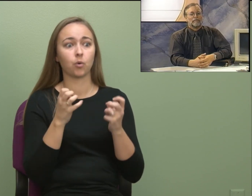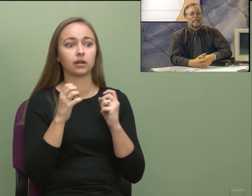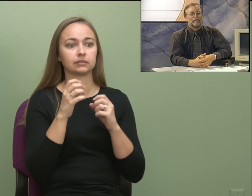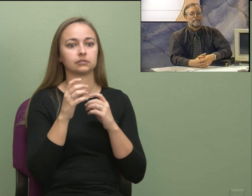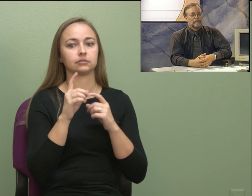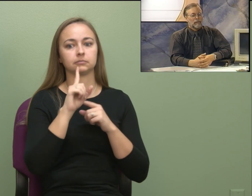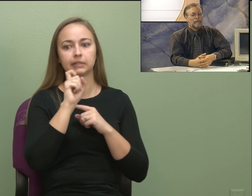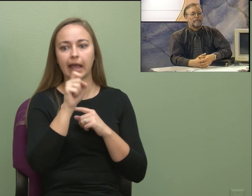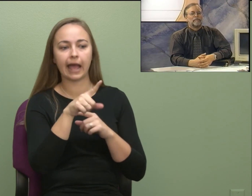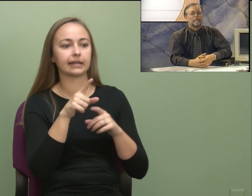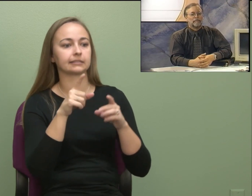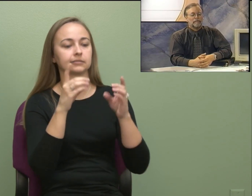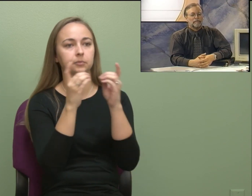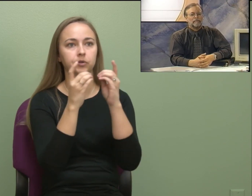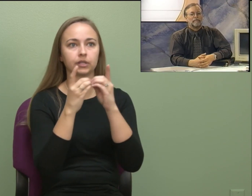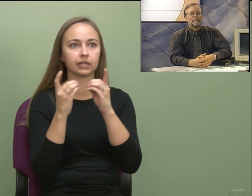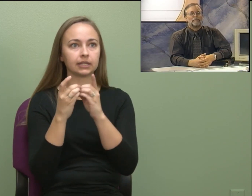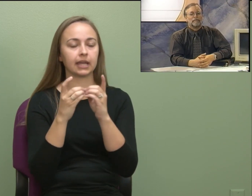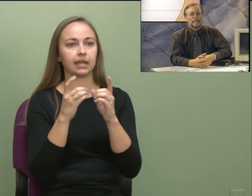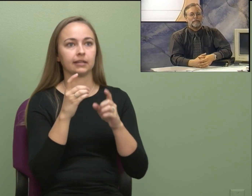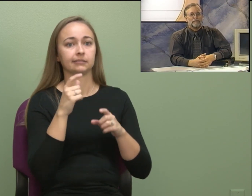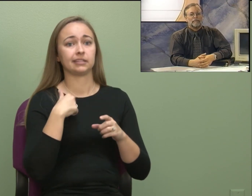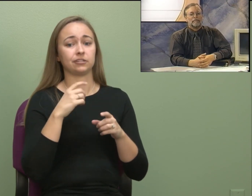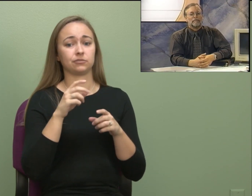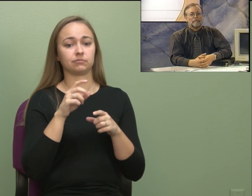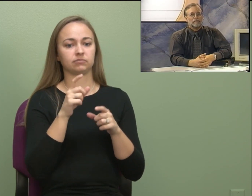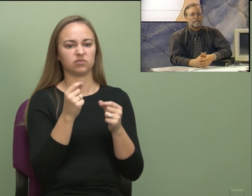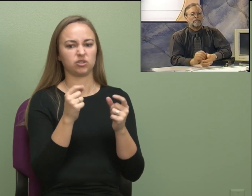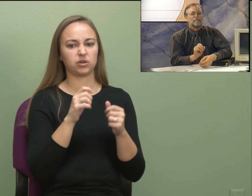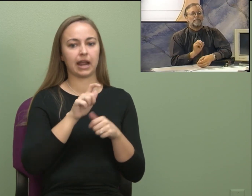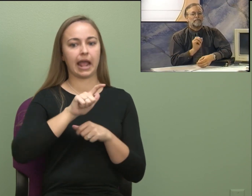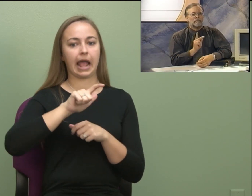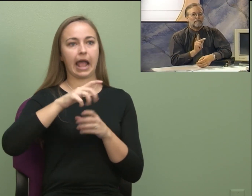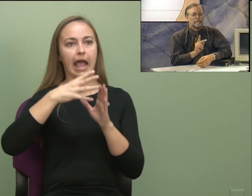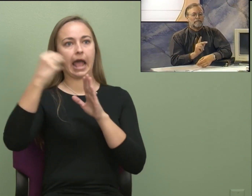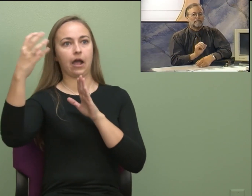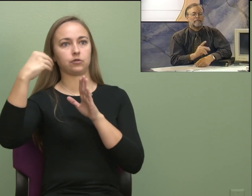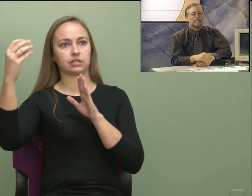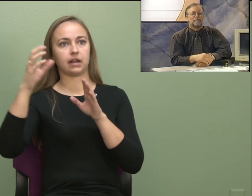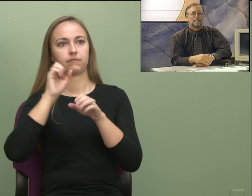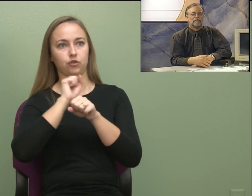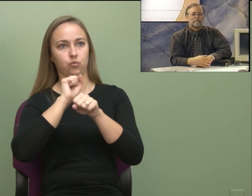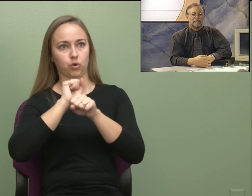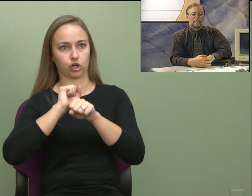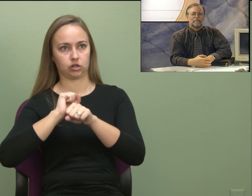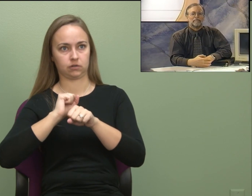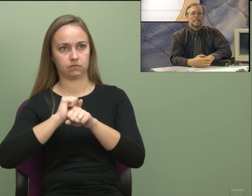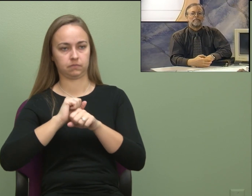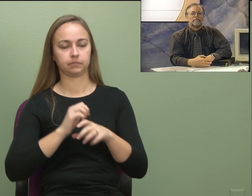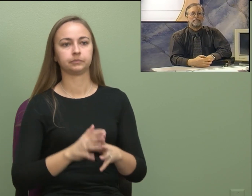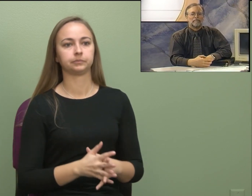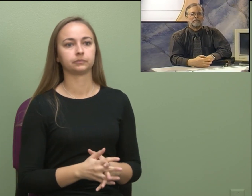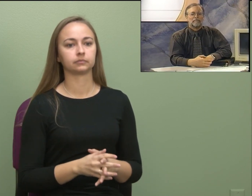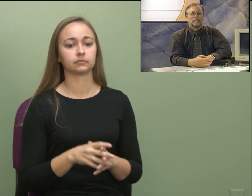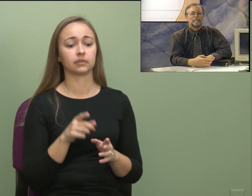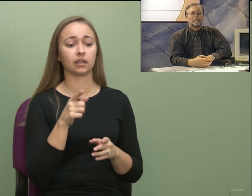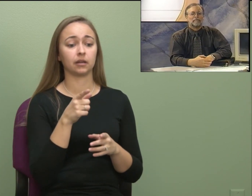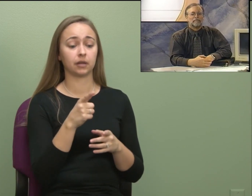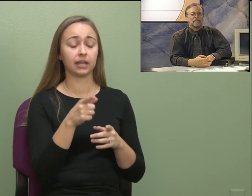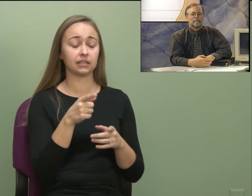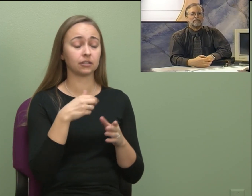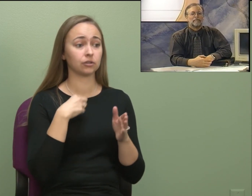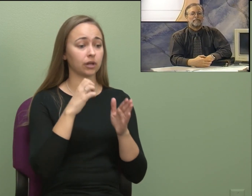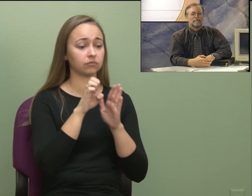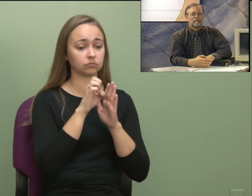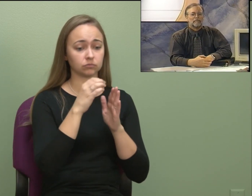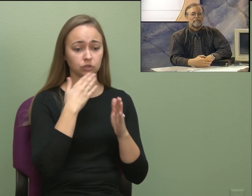got really good work ethics. You come to work on time. You work really hard while you're there, and I've